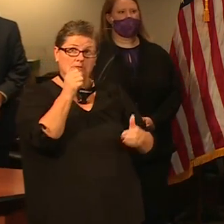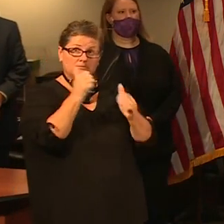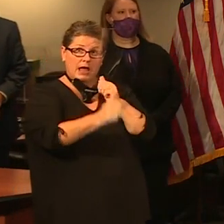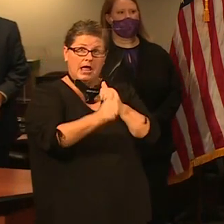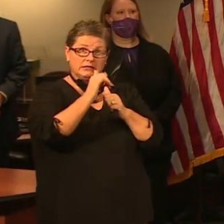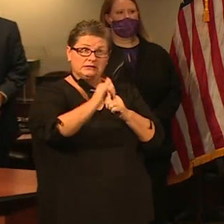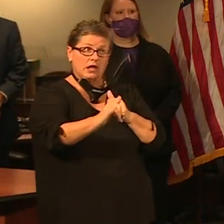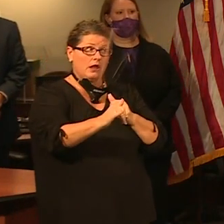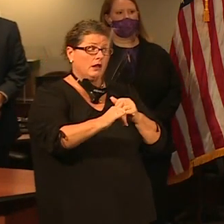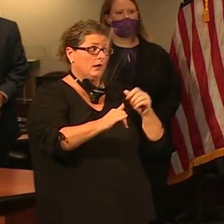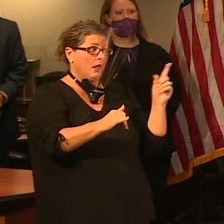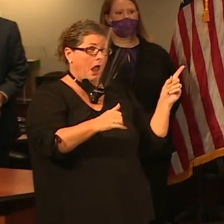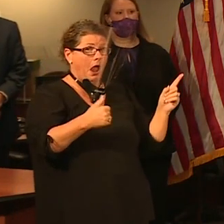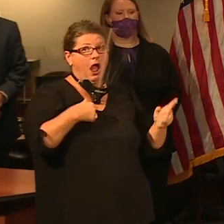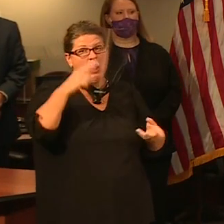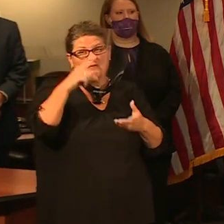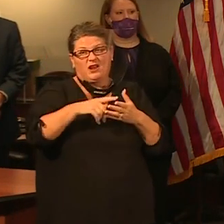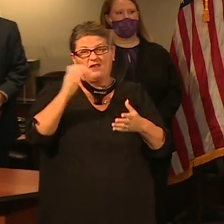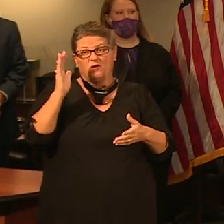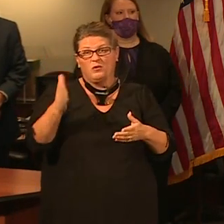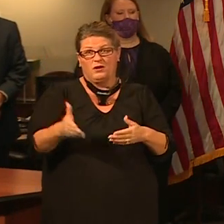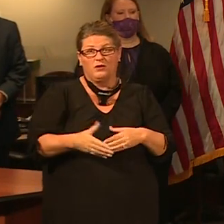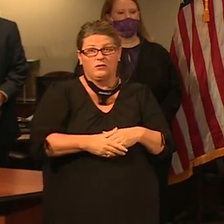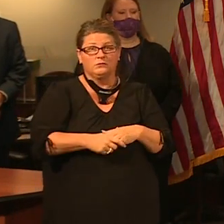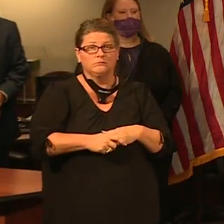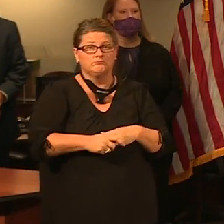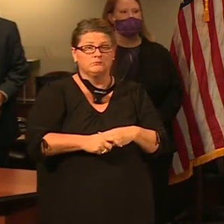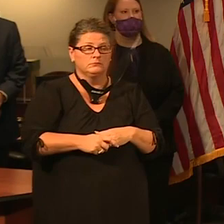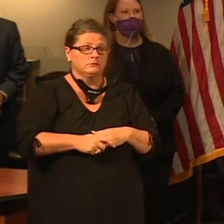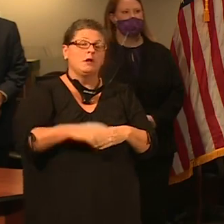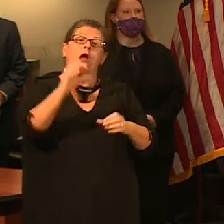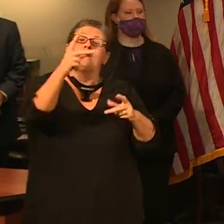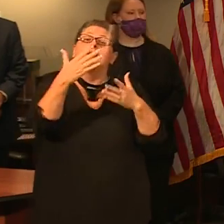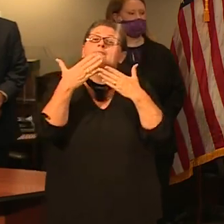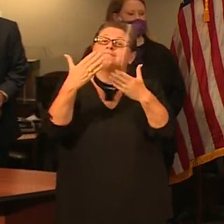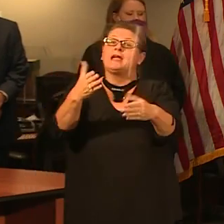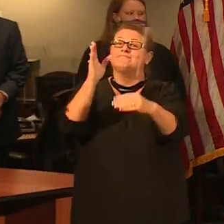I believe that they probably will. Y'all, thank you very much for coming.